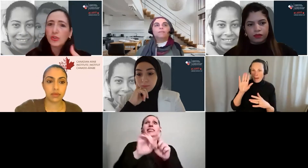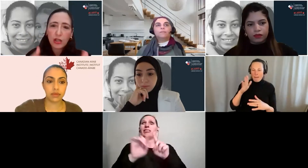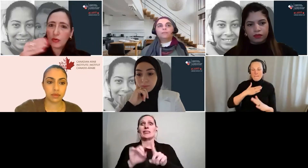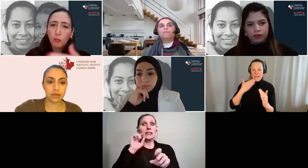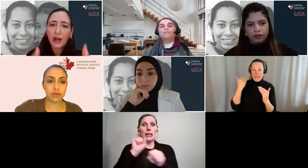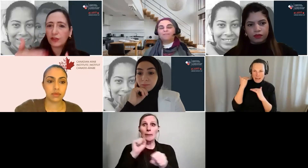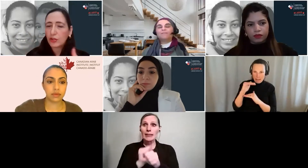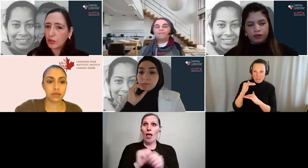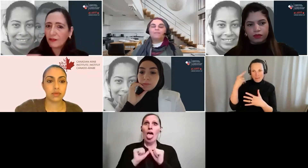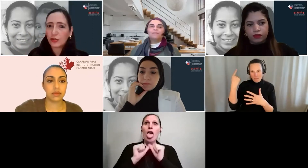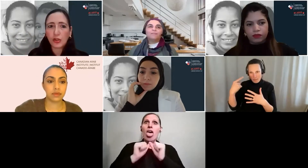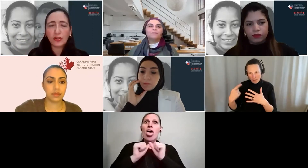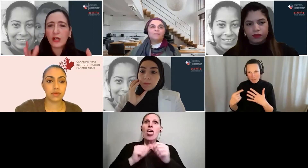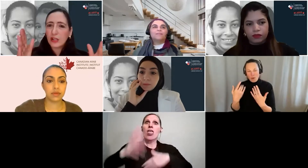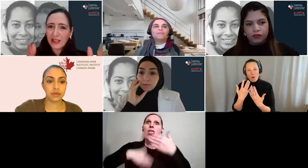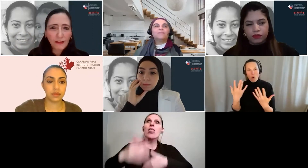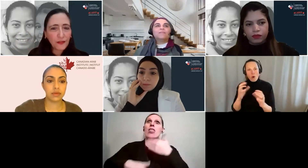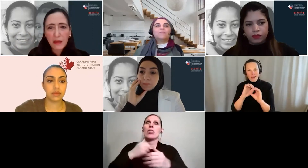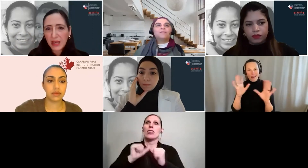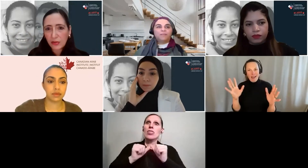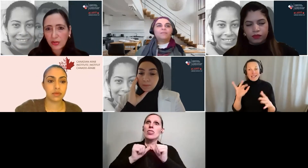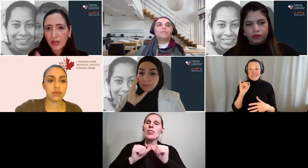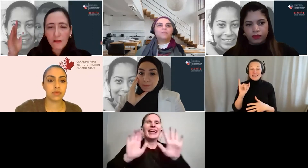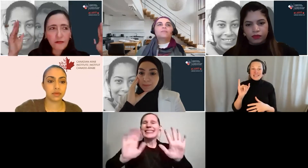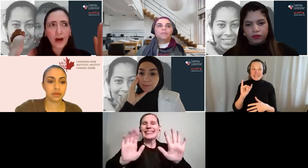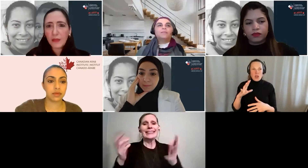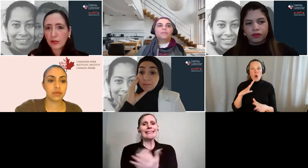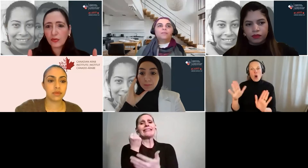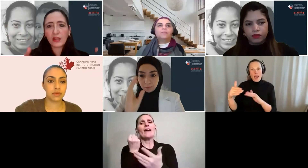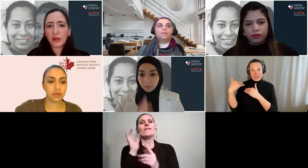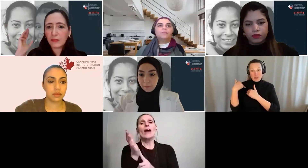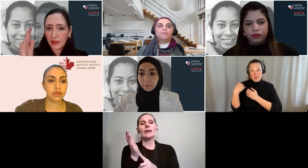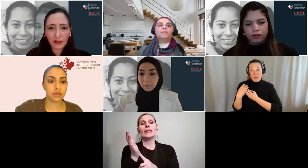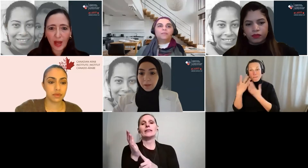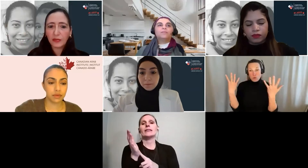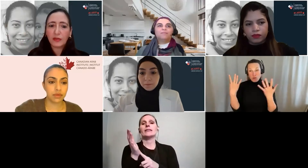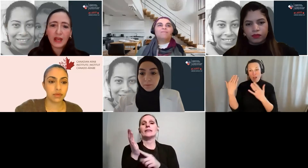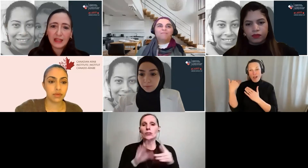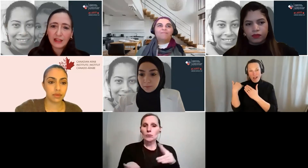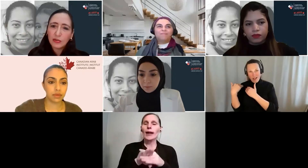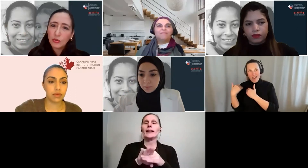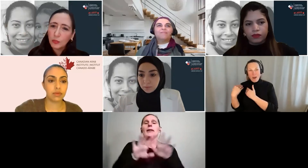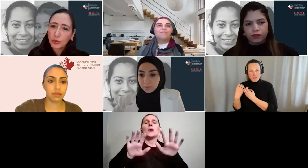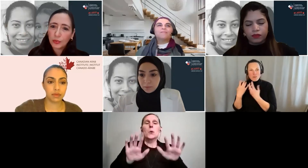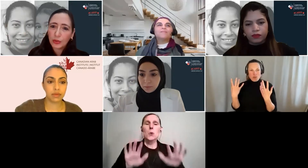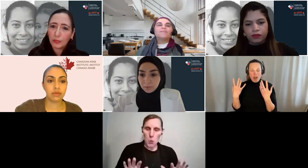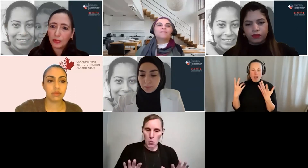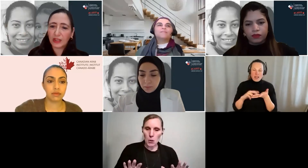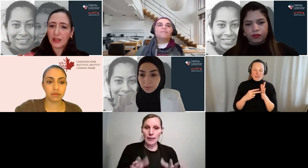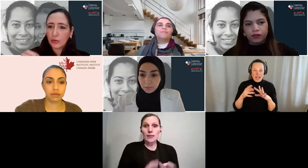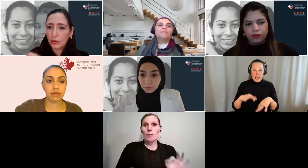of continuing one after the other, take 5 minutes to get grounded, right? And that's super,